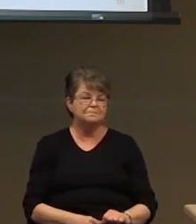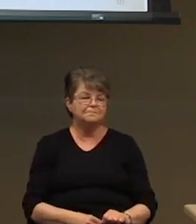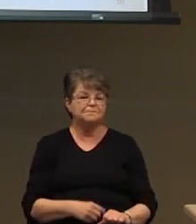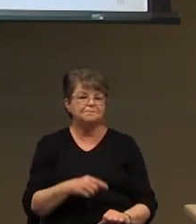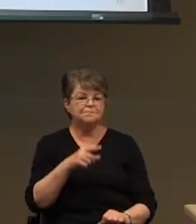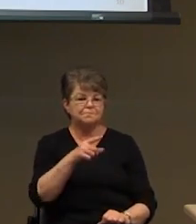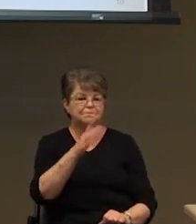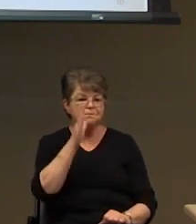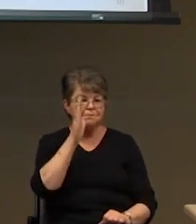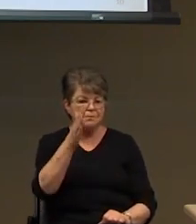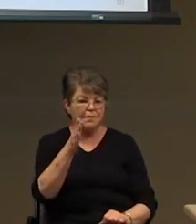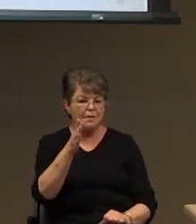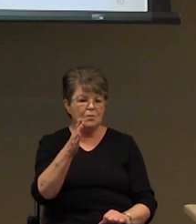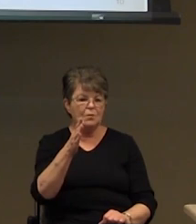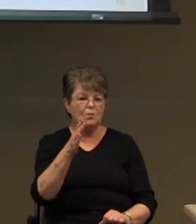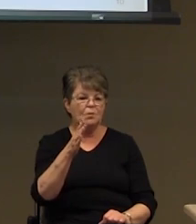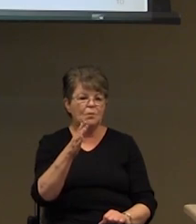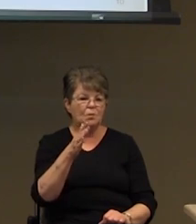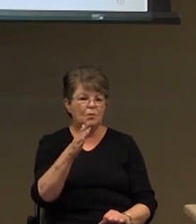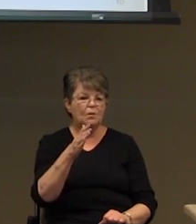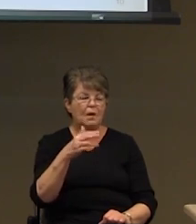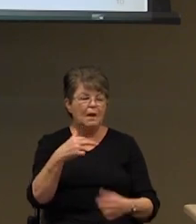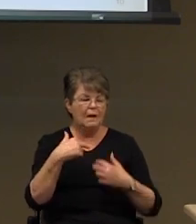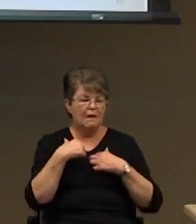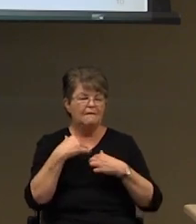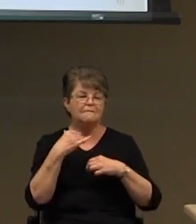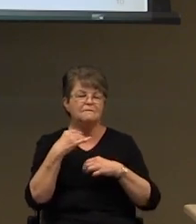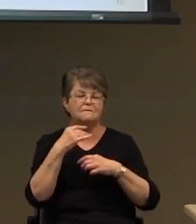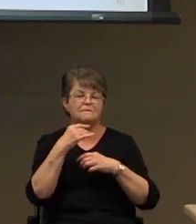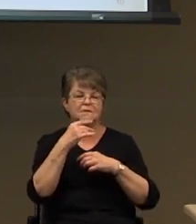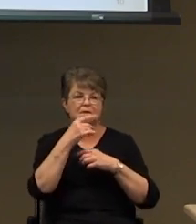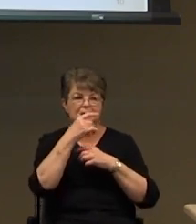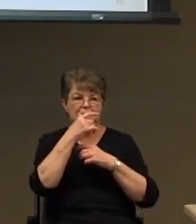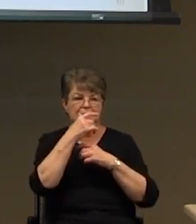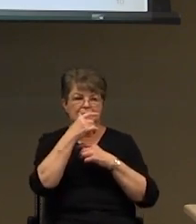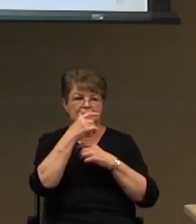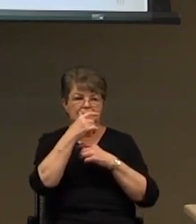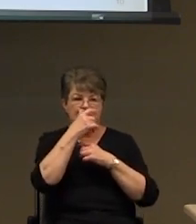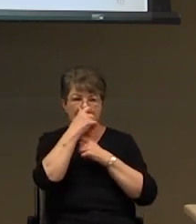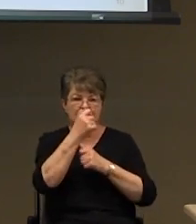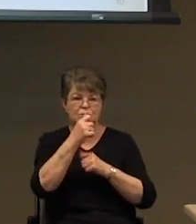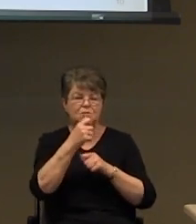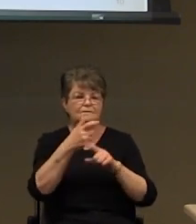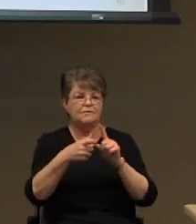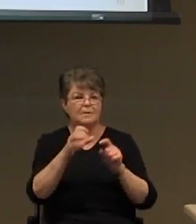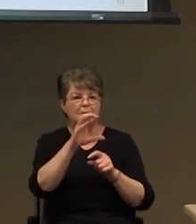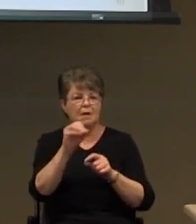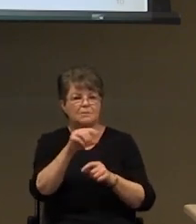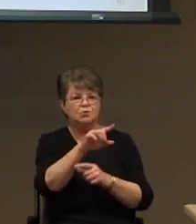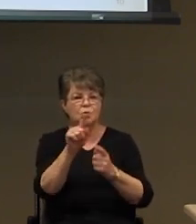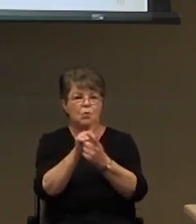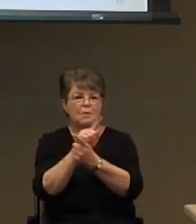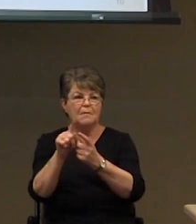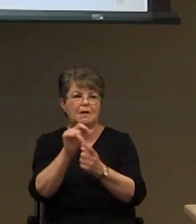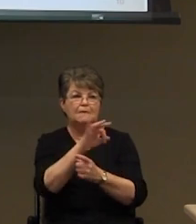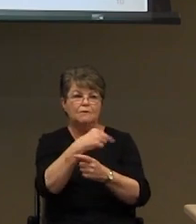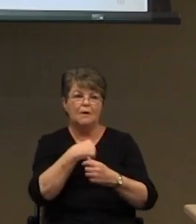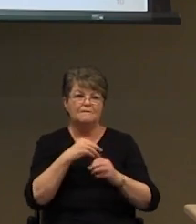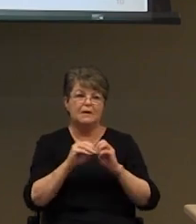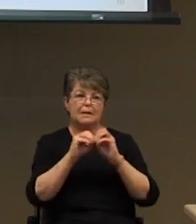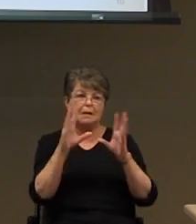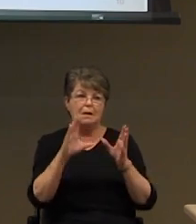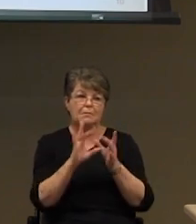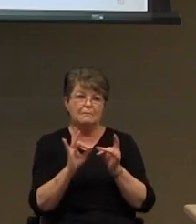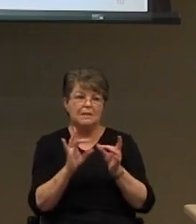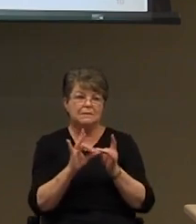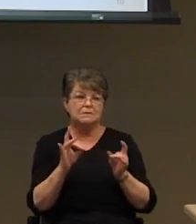You will cultivate interest from companies that you meet if you have a clear message and